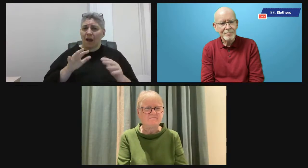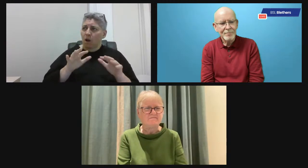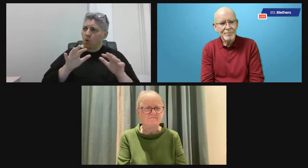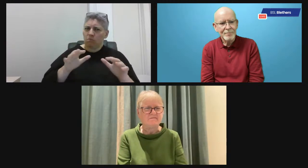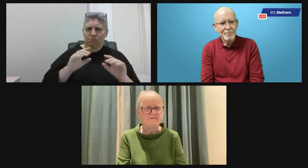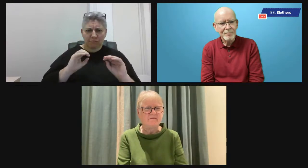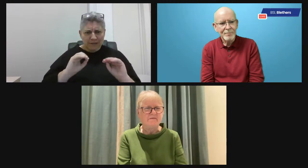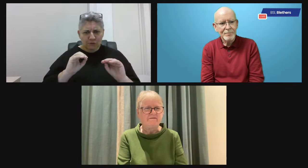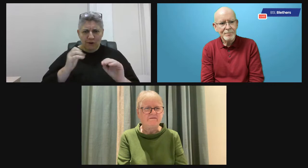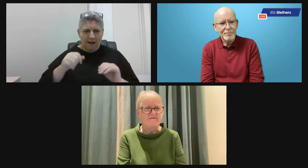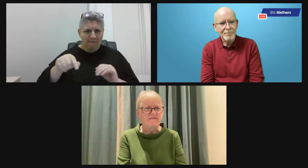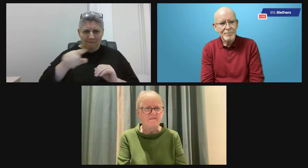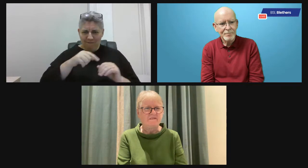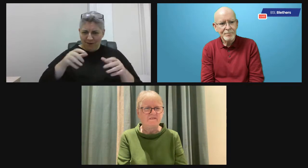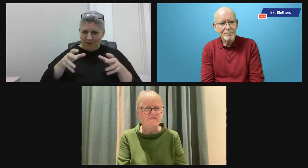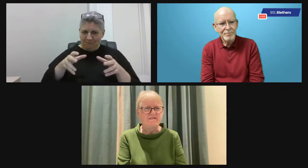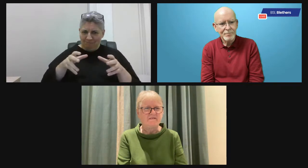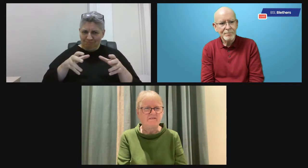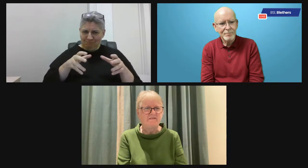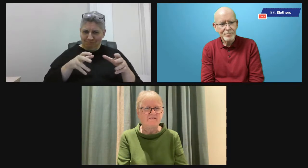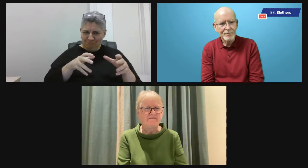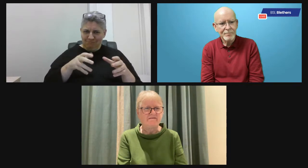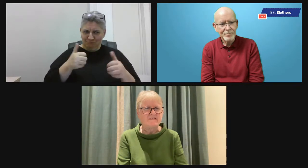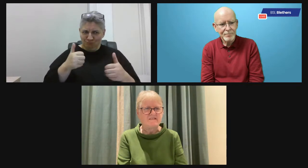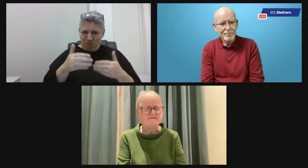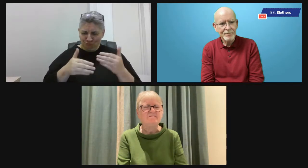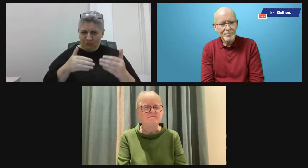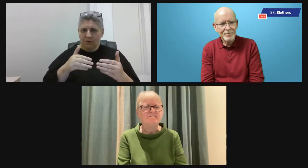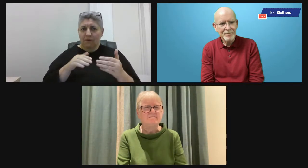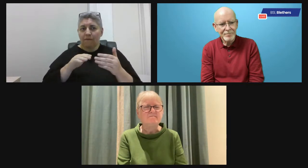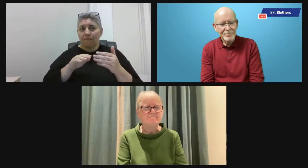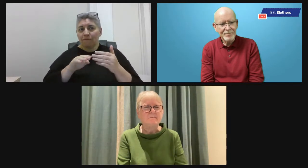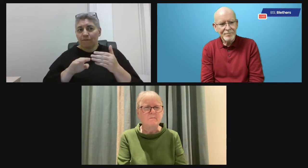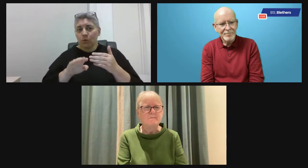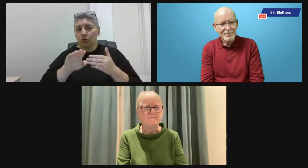Okay, Emma, I'll look forward to that. So I suppose what I